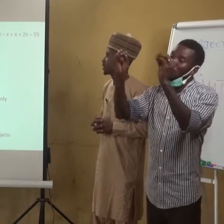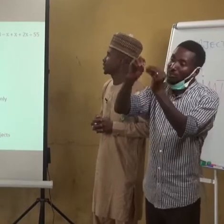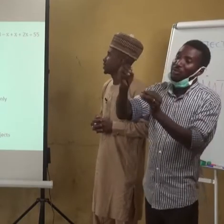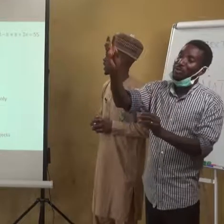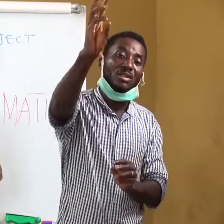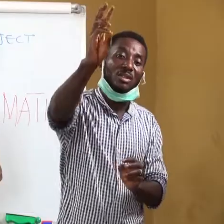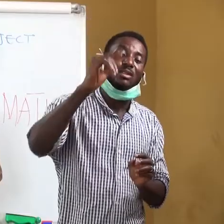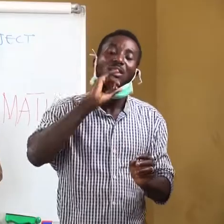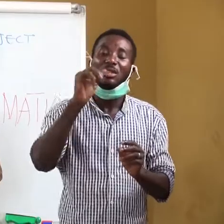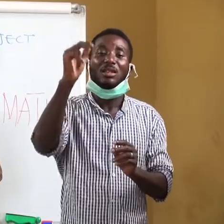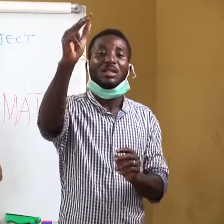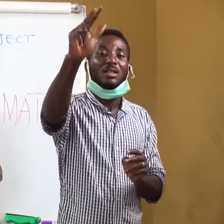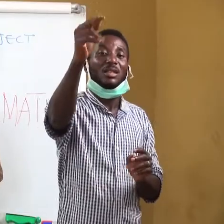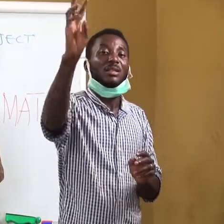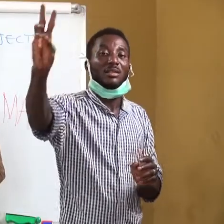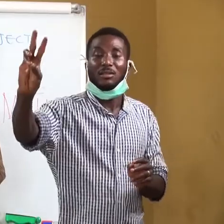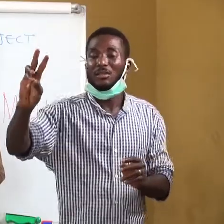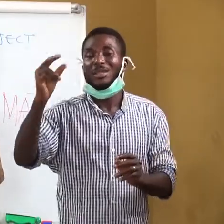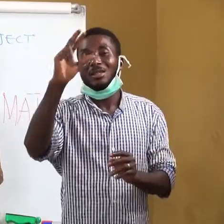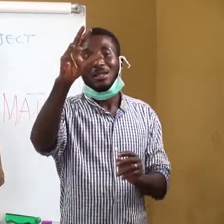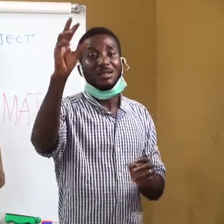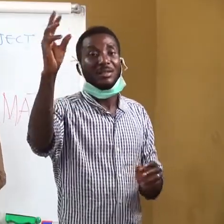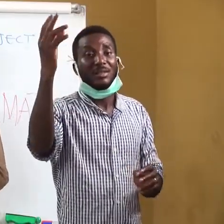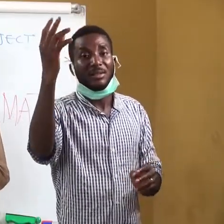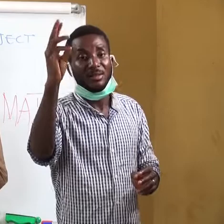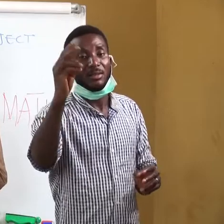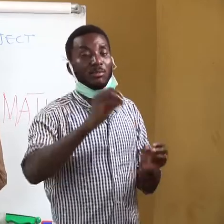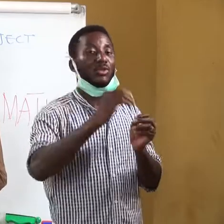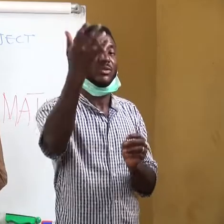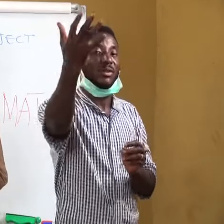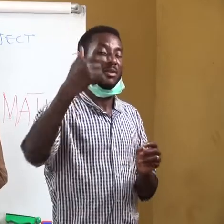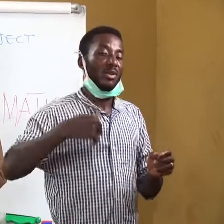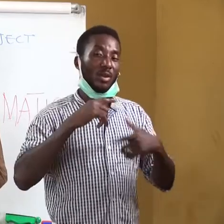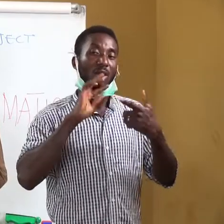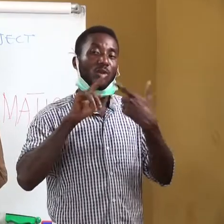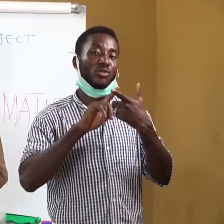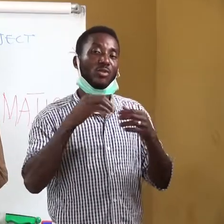36. 36 plus 5, we have